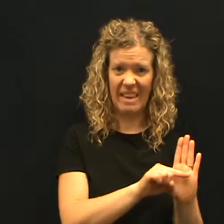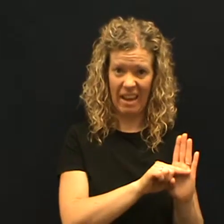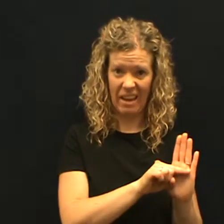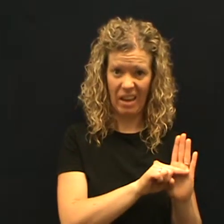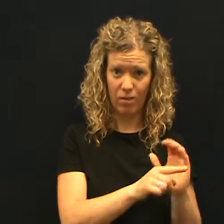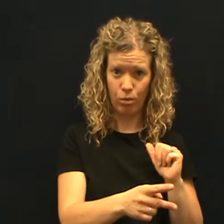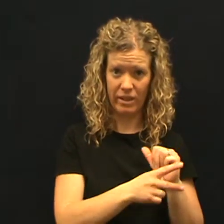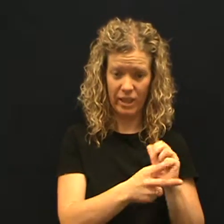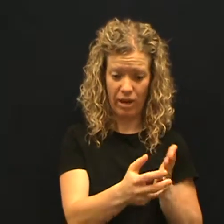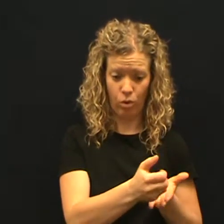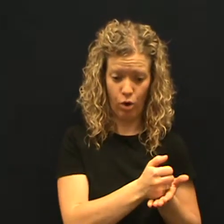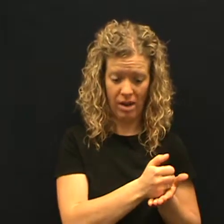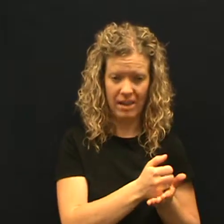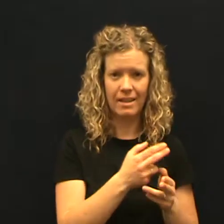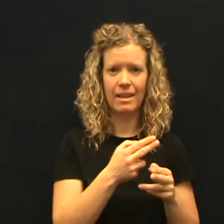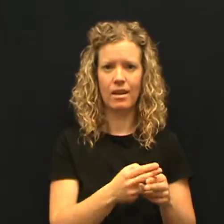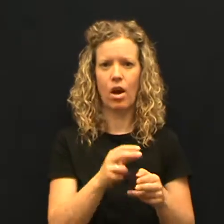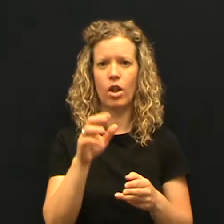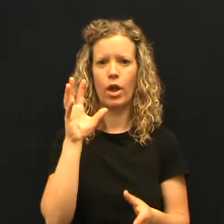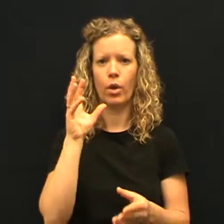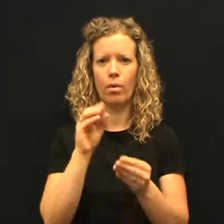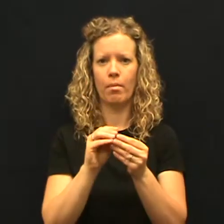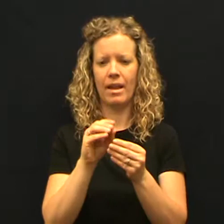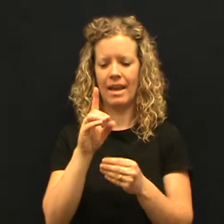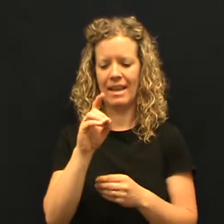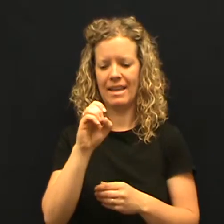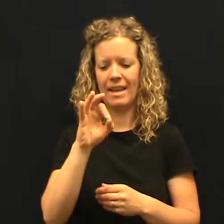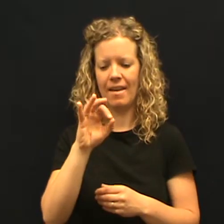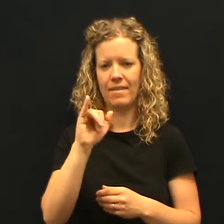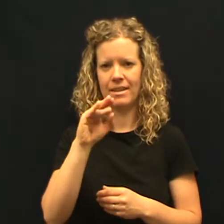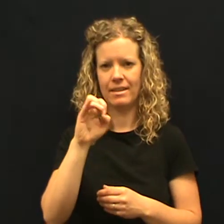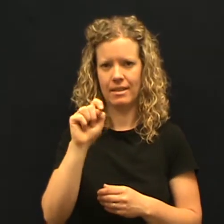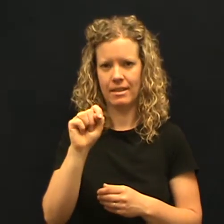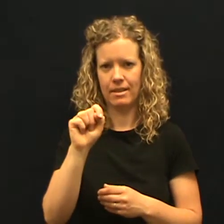an accumulated deficit in retained earnings. That can happen.